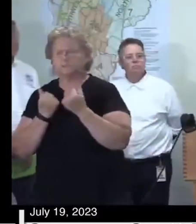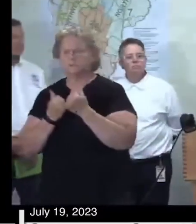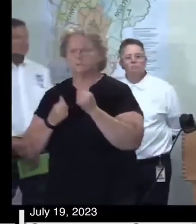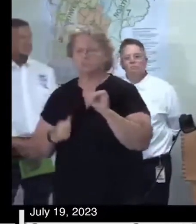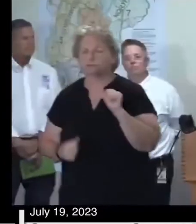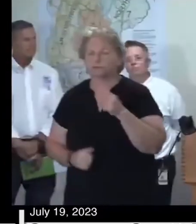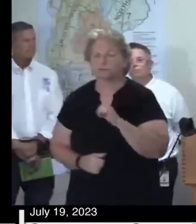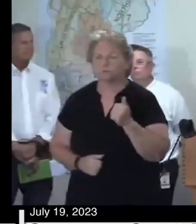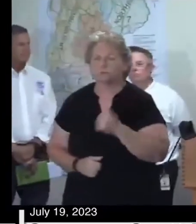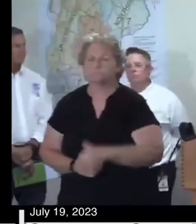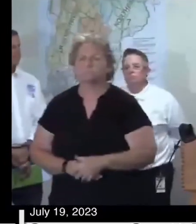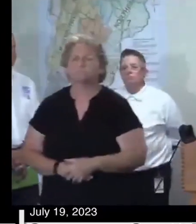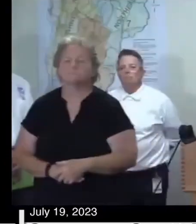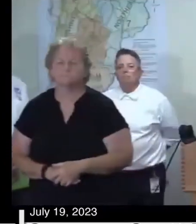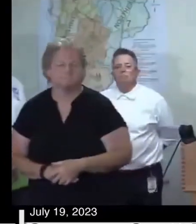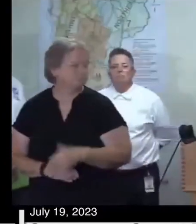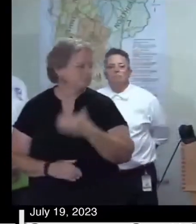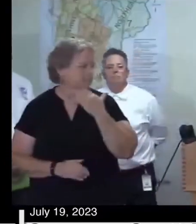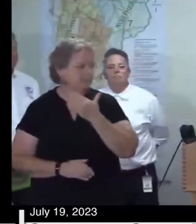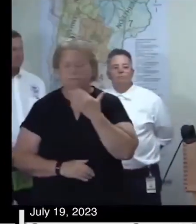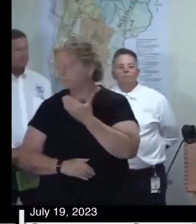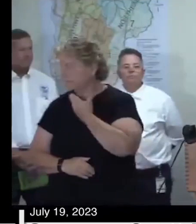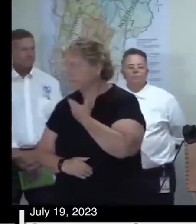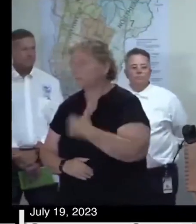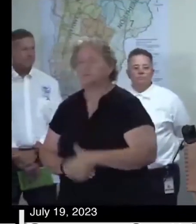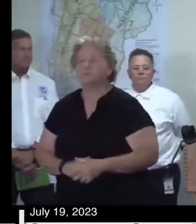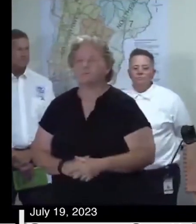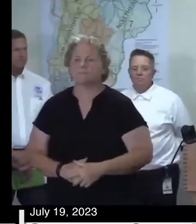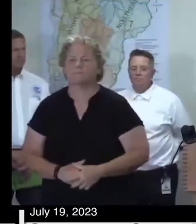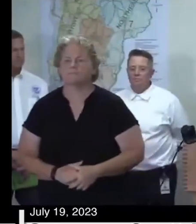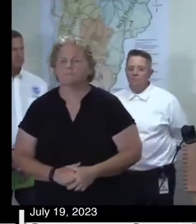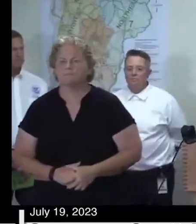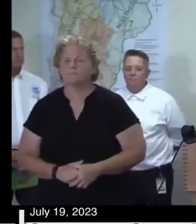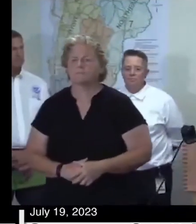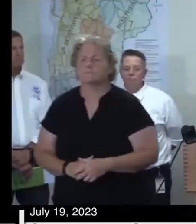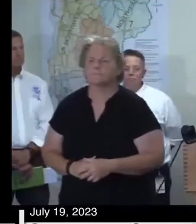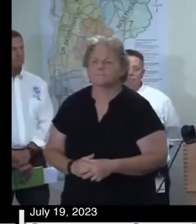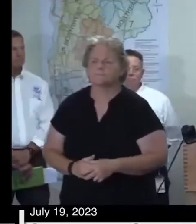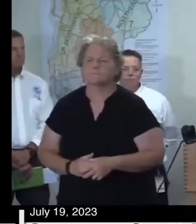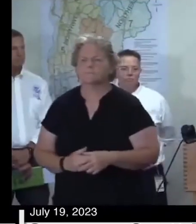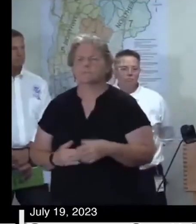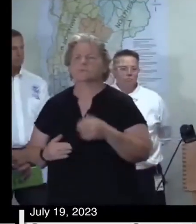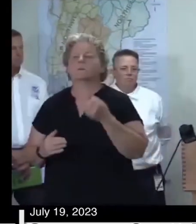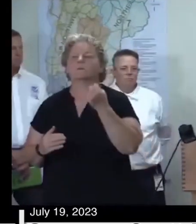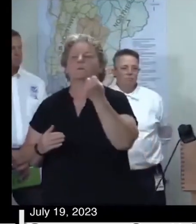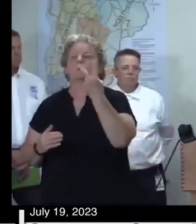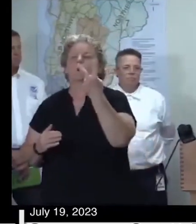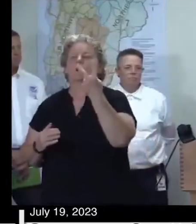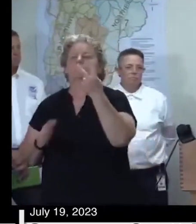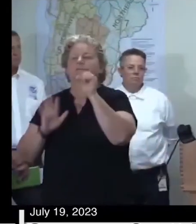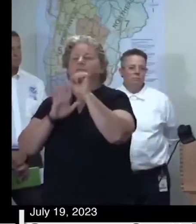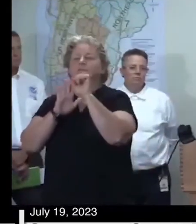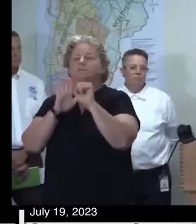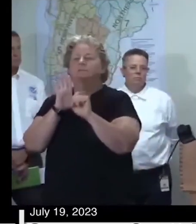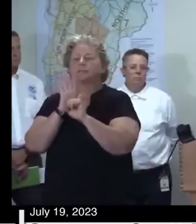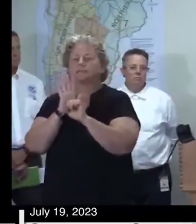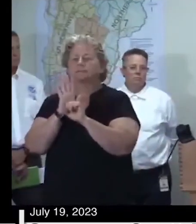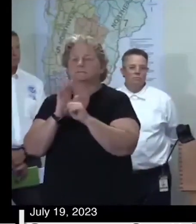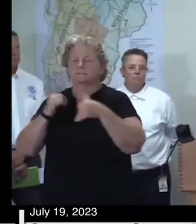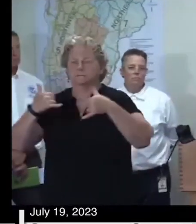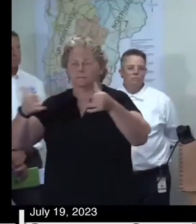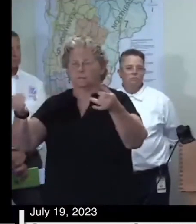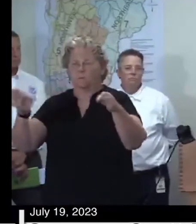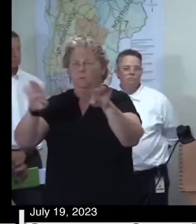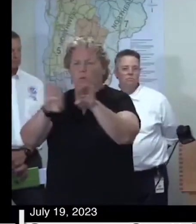Thank you, Governor. Currently today we have 12 state roads that remain closed, 12 state roads that